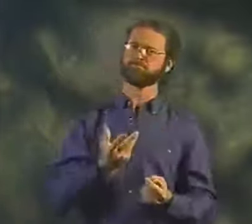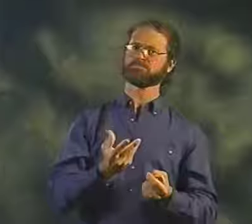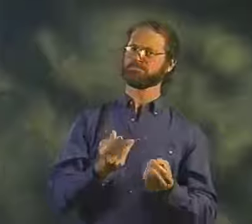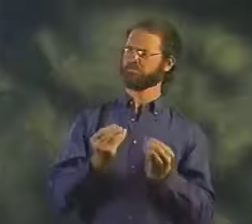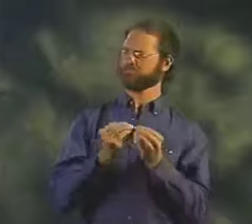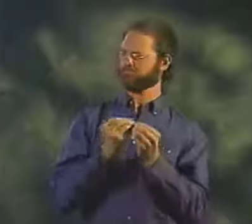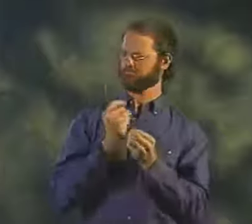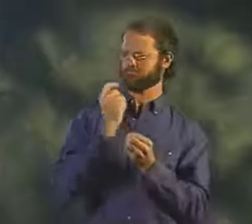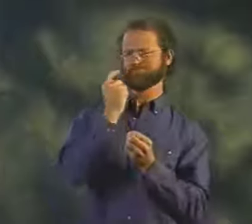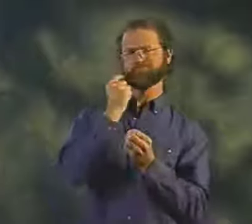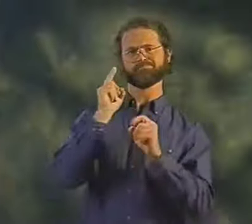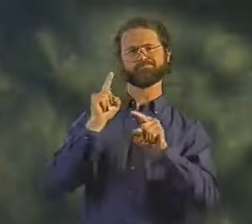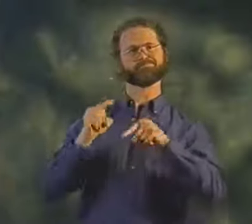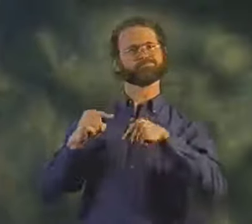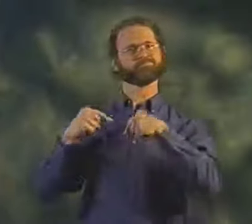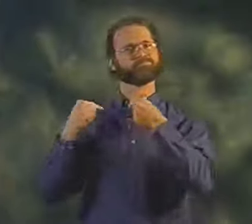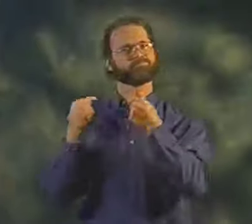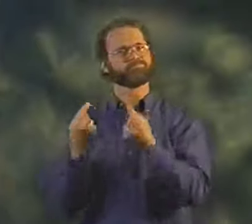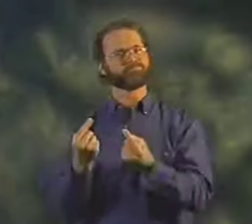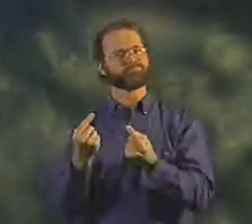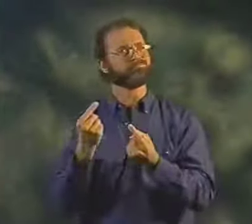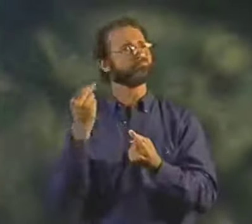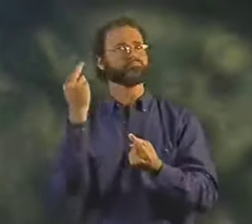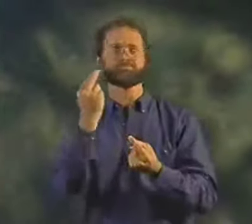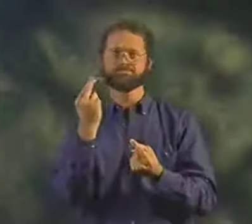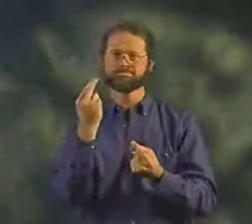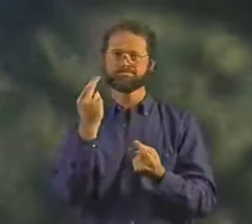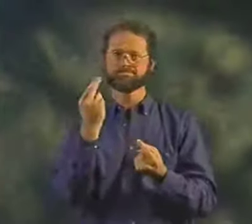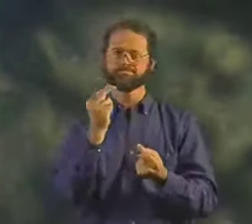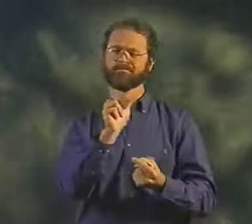ASL poetry, however, is a more recent development.